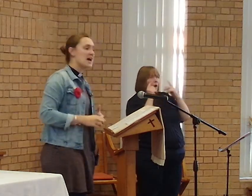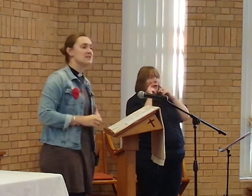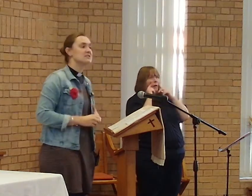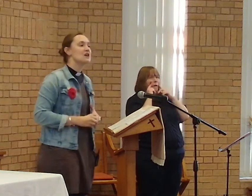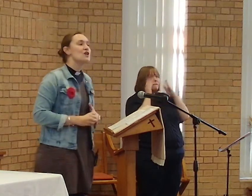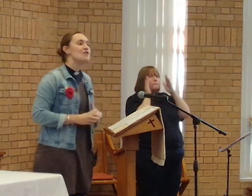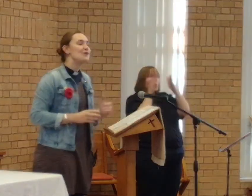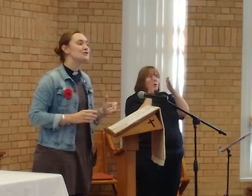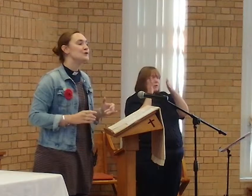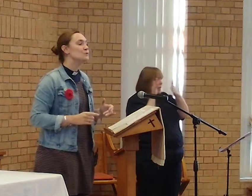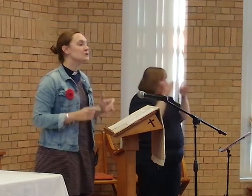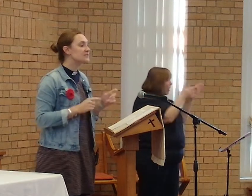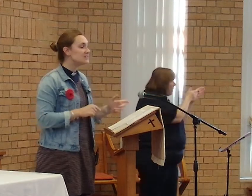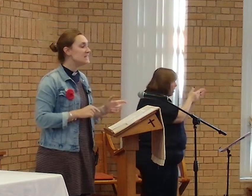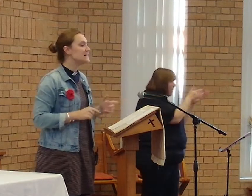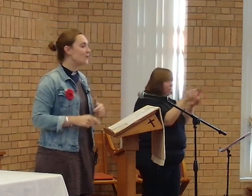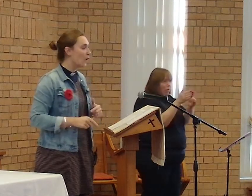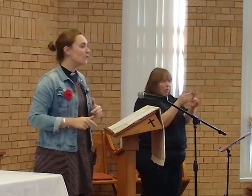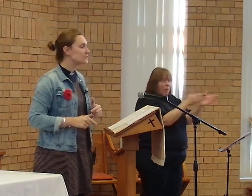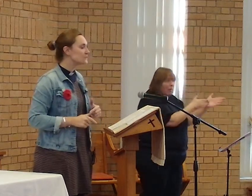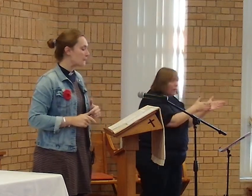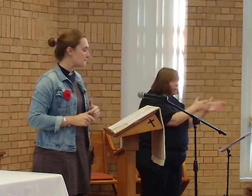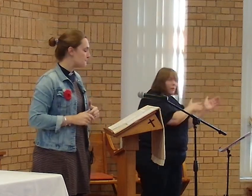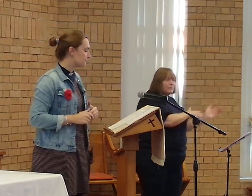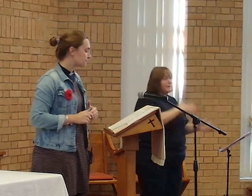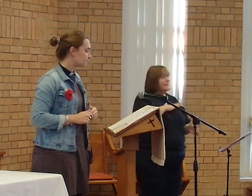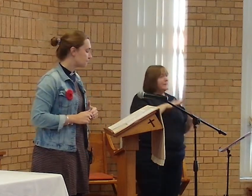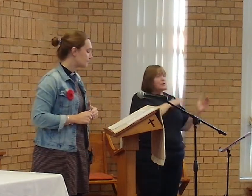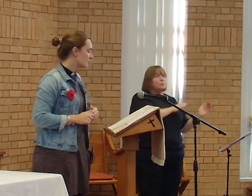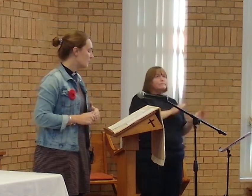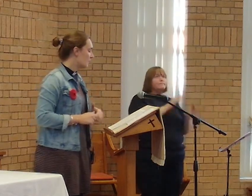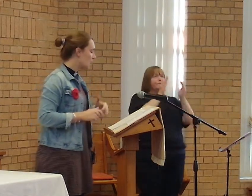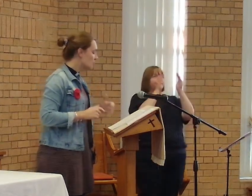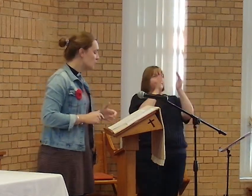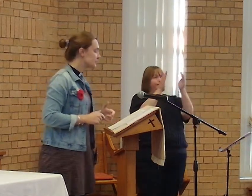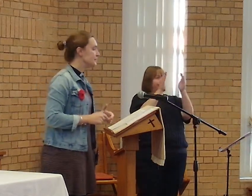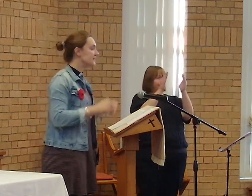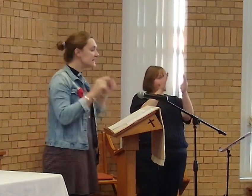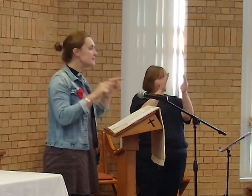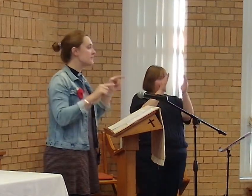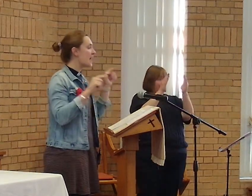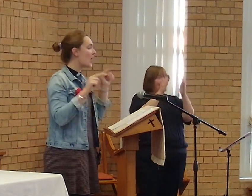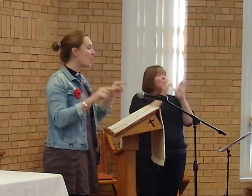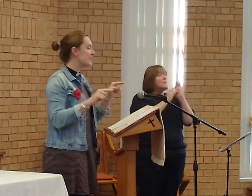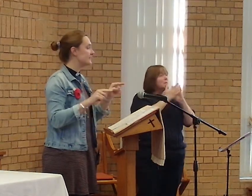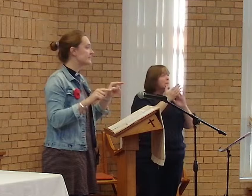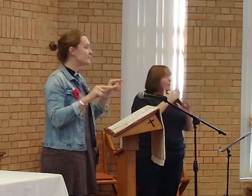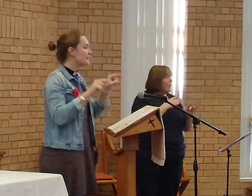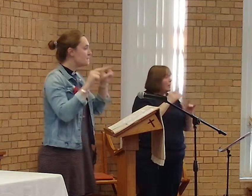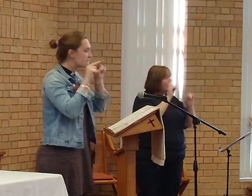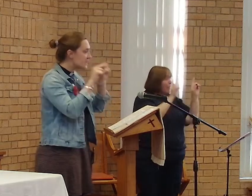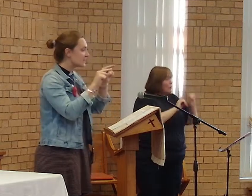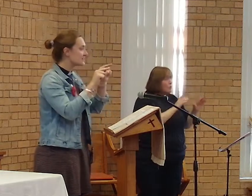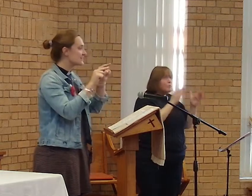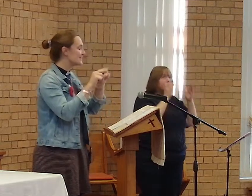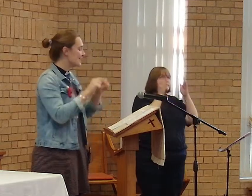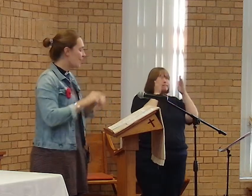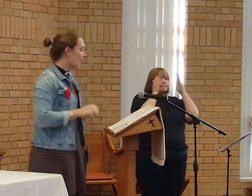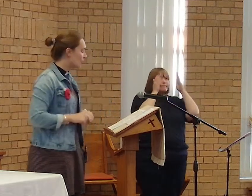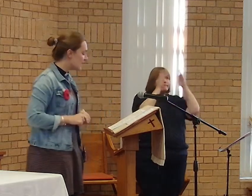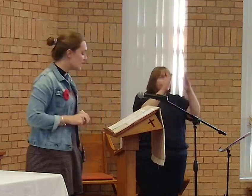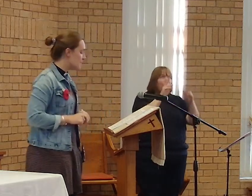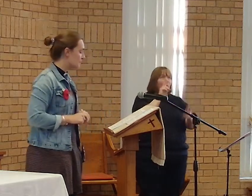Jesus says, those who will see God are those who keep their eyes